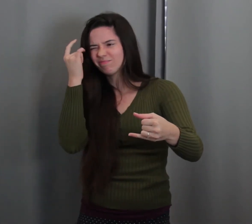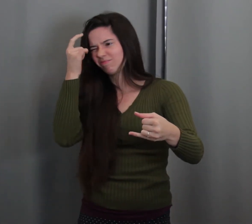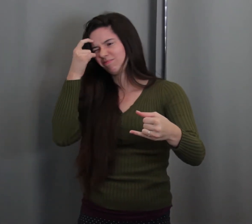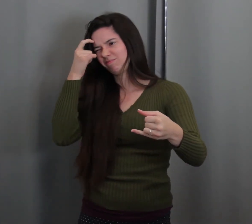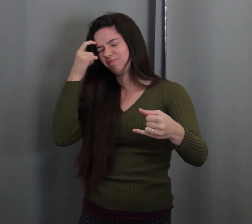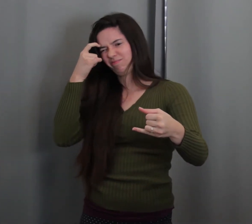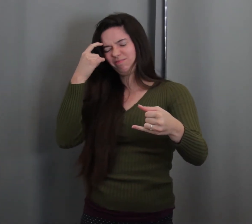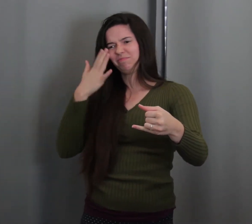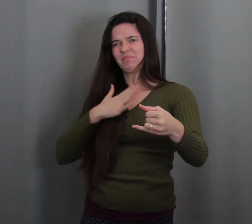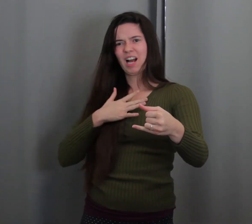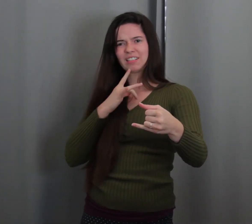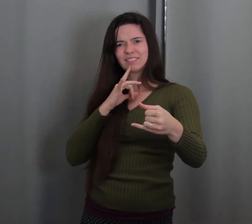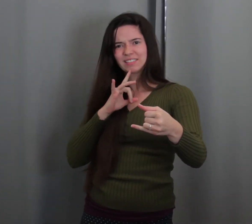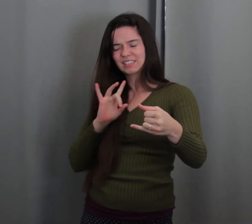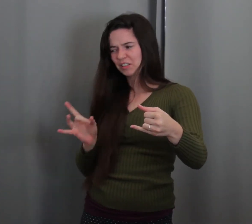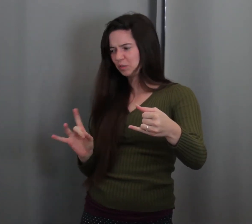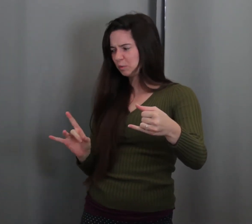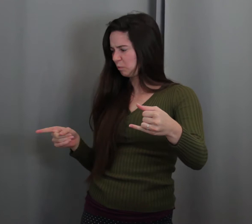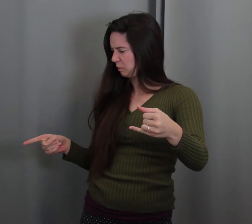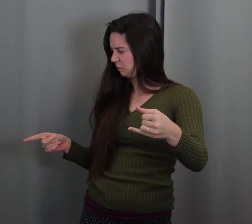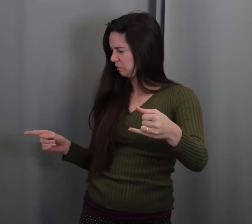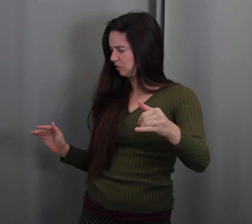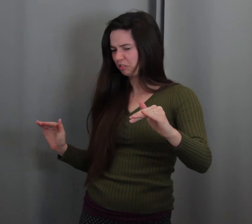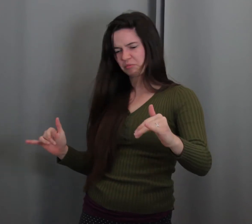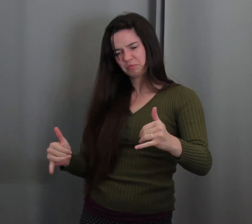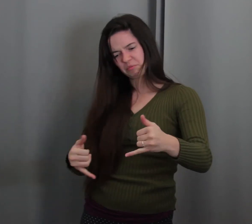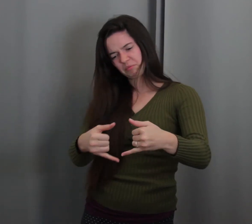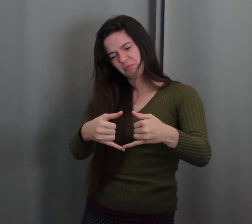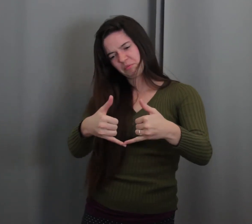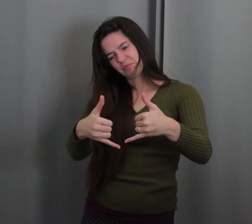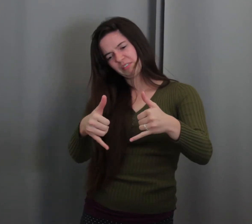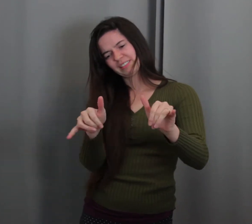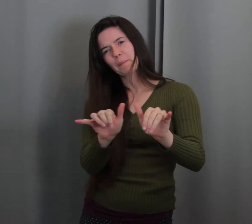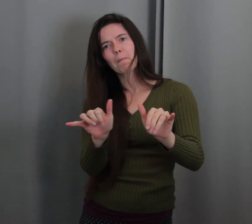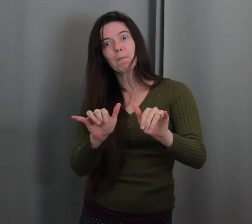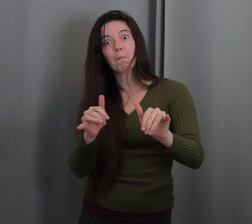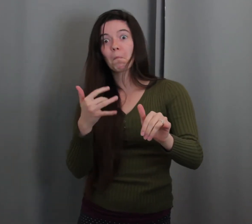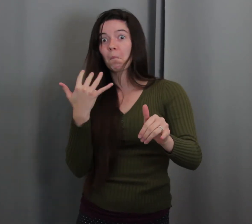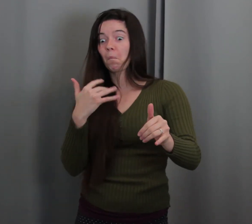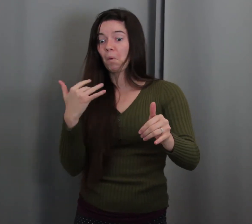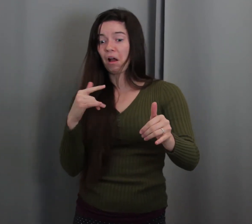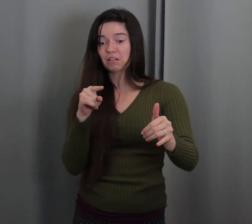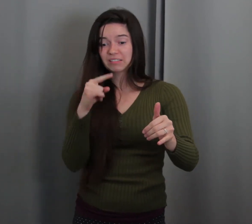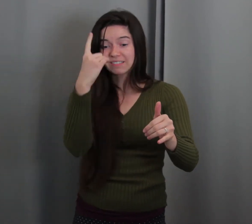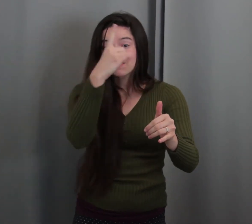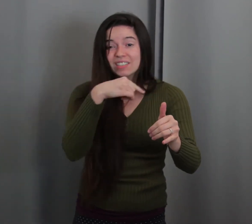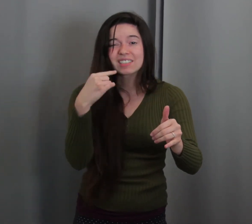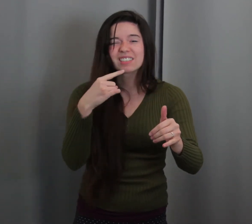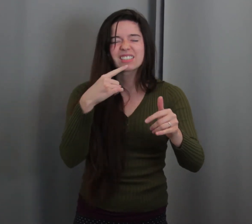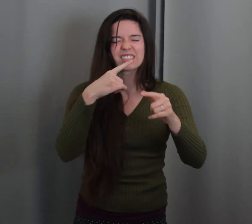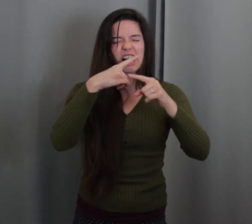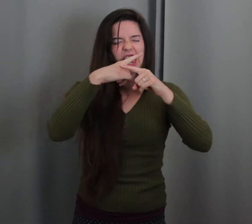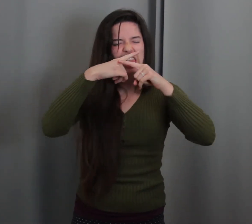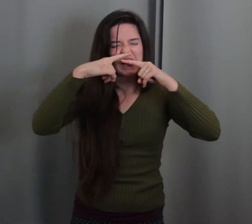lopsided from swelling, red and raw. Yet his voice was